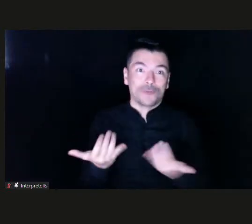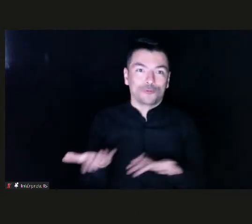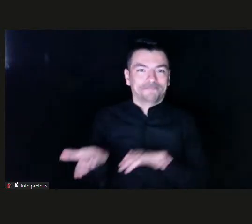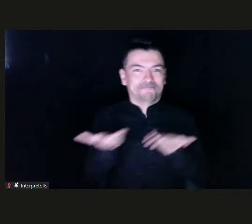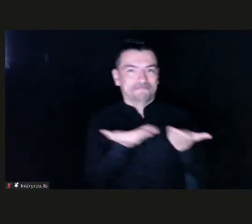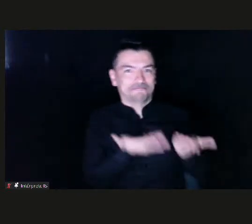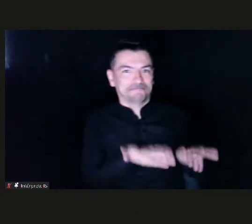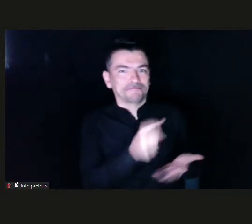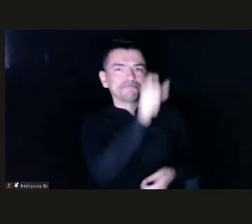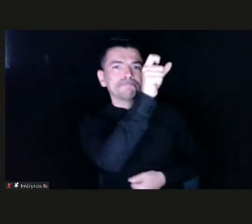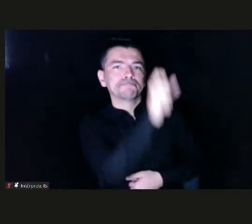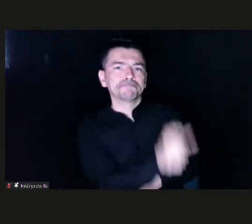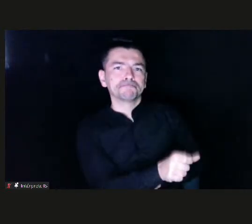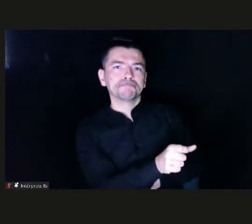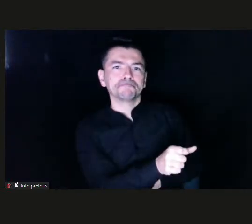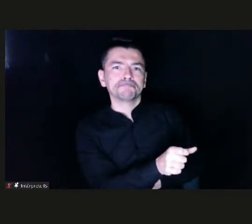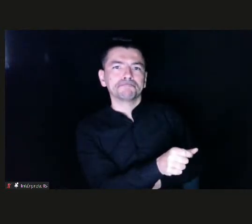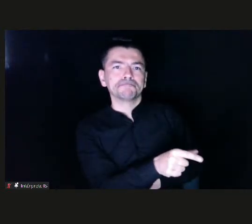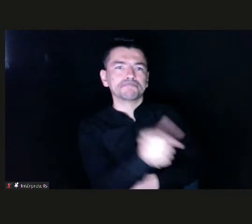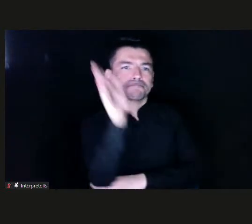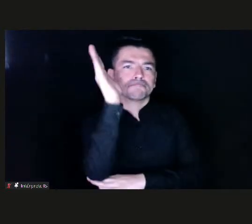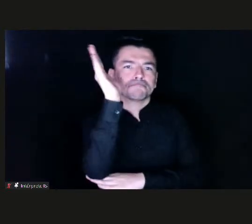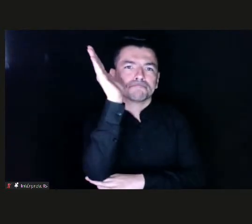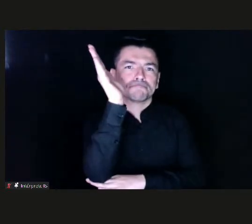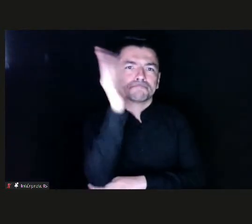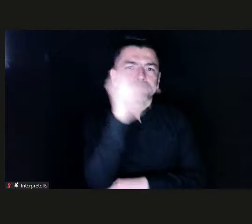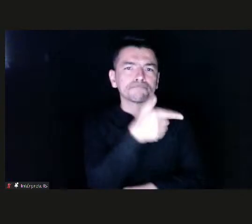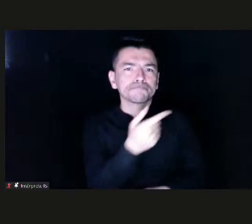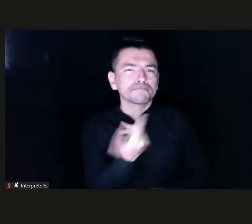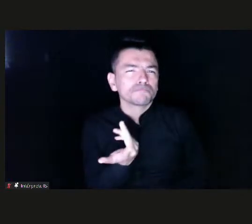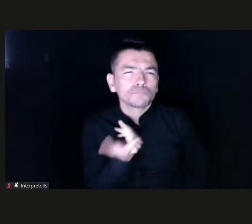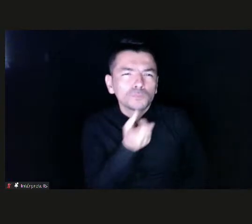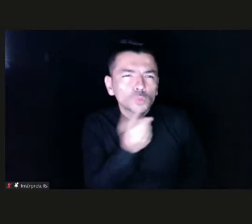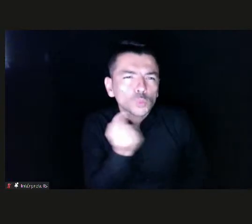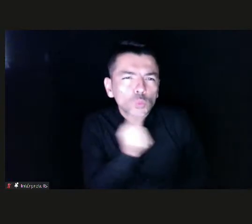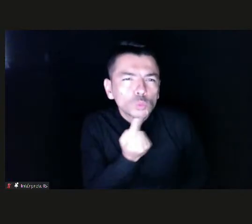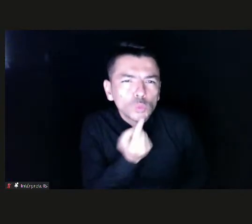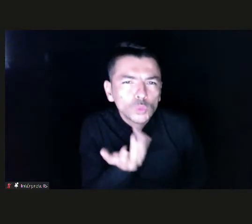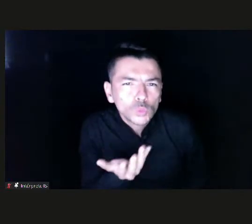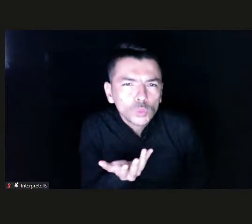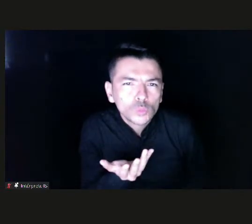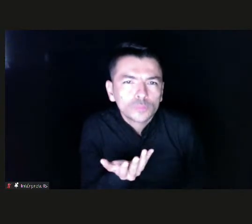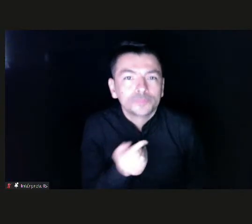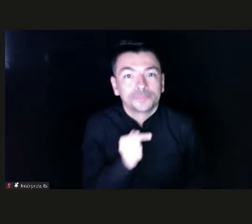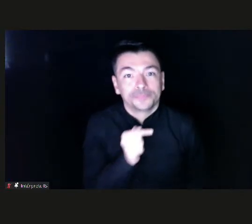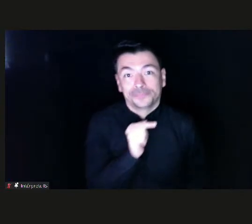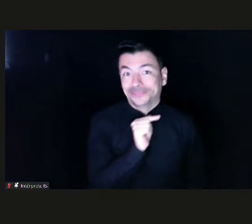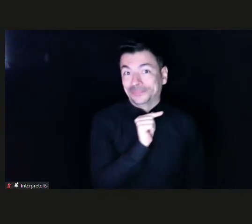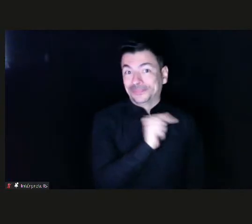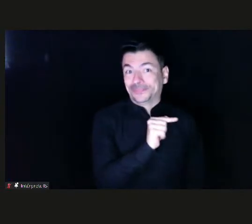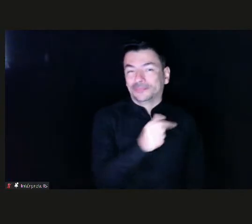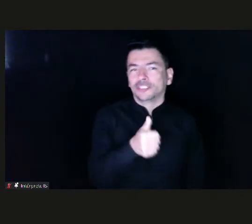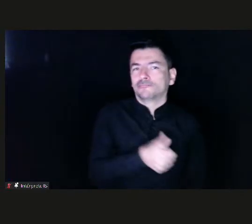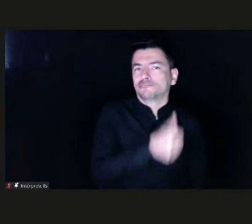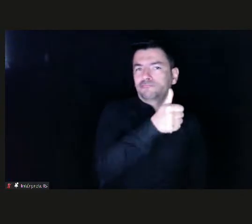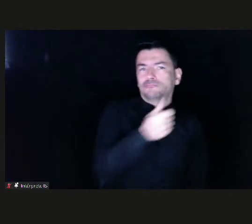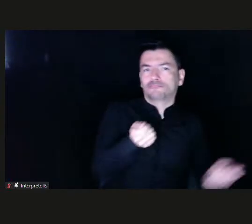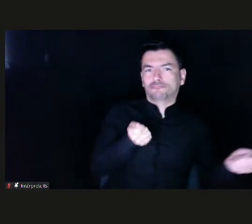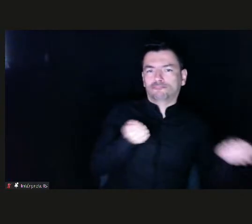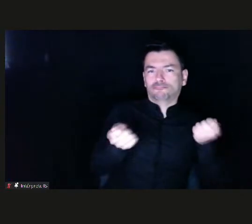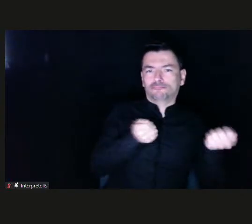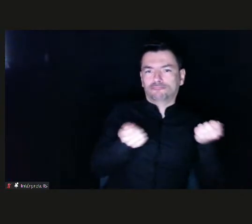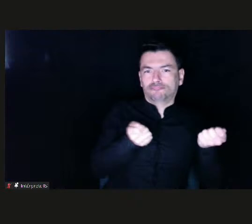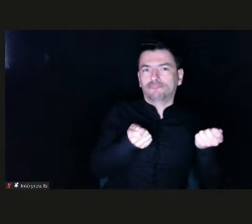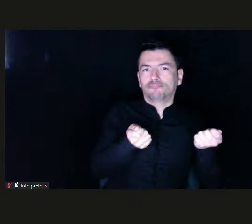session. Ms. Jordan, the editor-in-chief of the Jamaica Gleaner, is a highly qualified